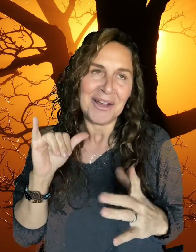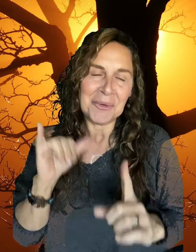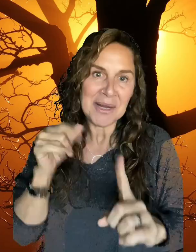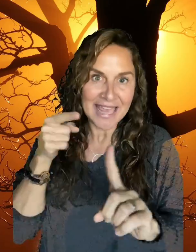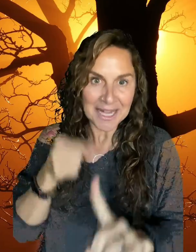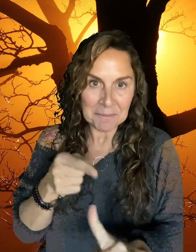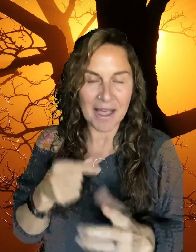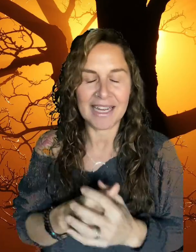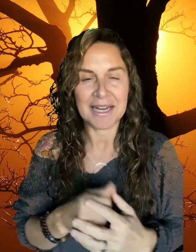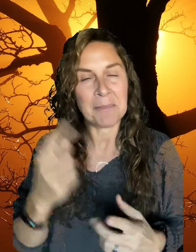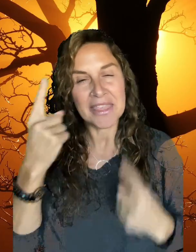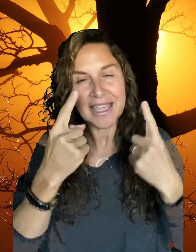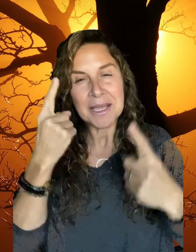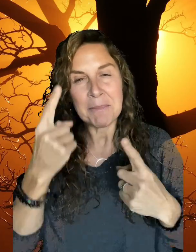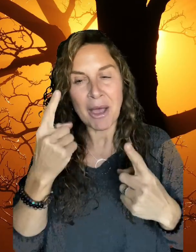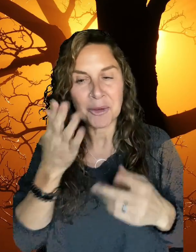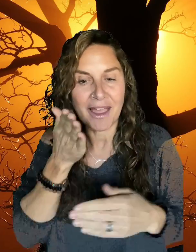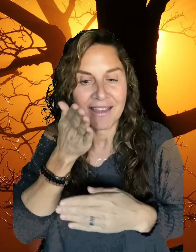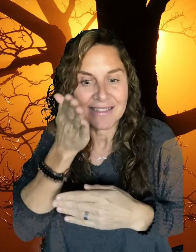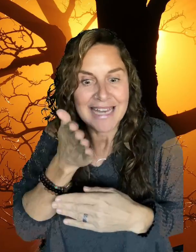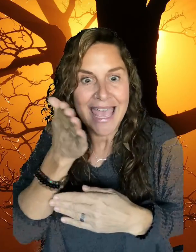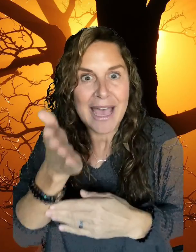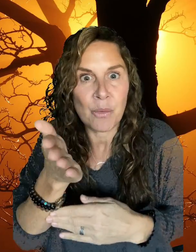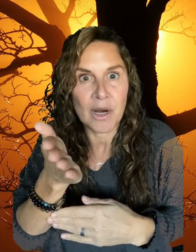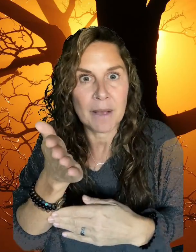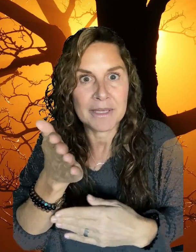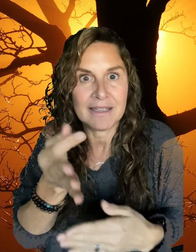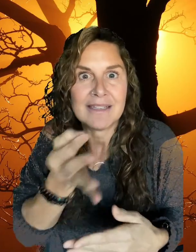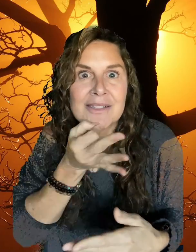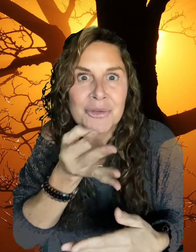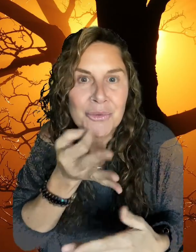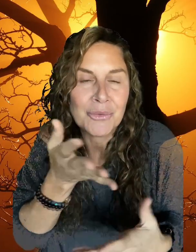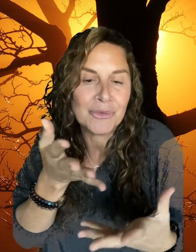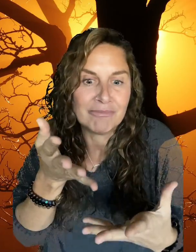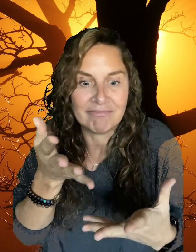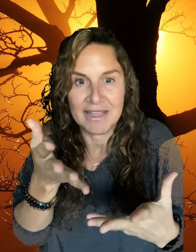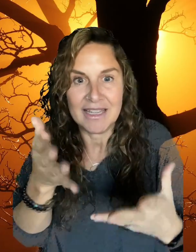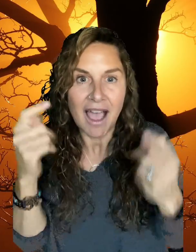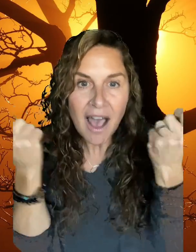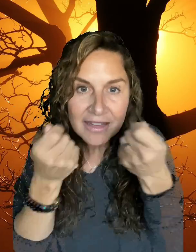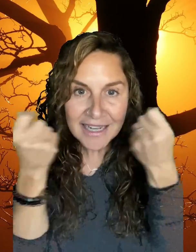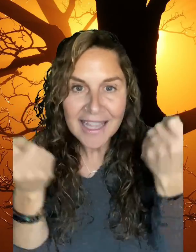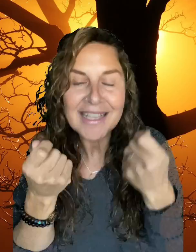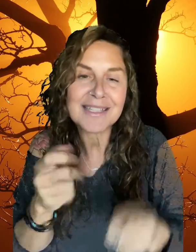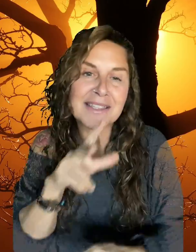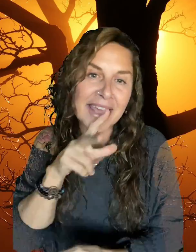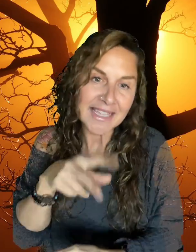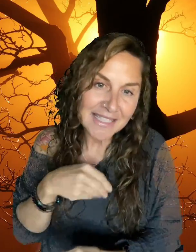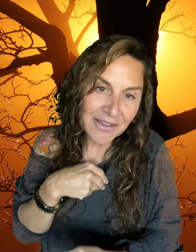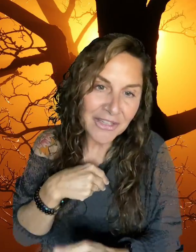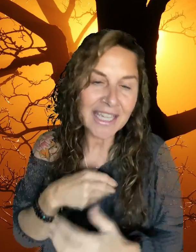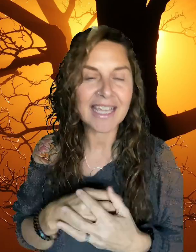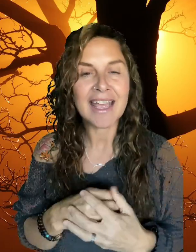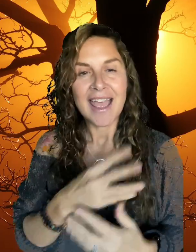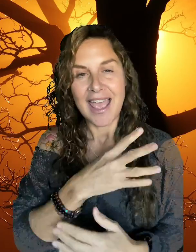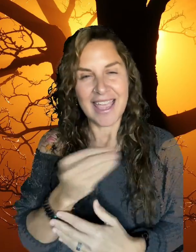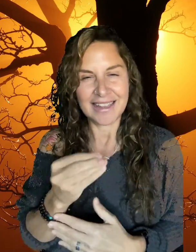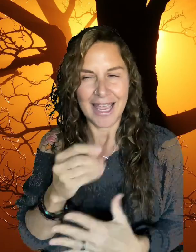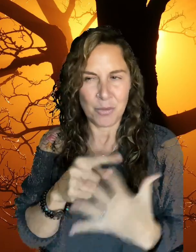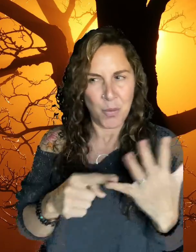with that in mind, I'm thinking about like now we're coming into the holidays, Thanksgiving, and like what